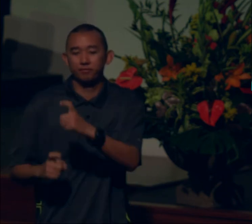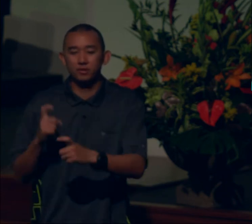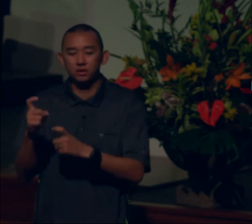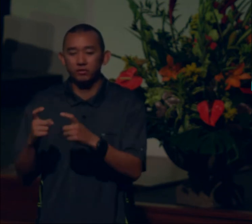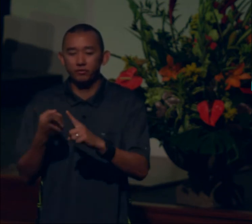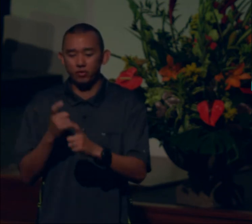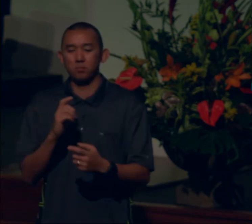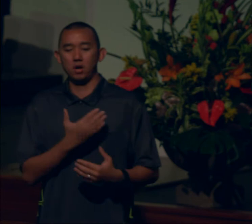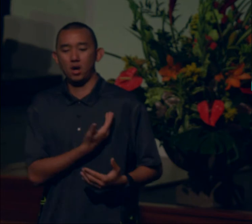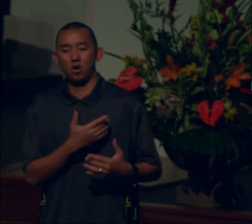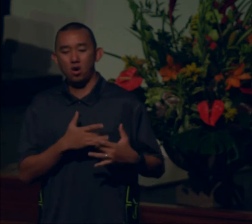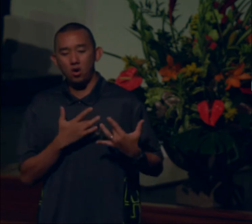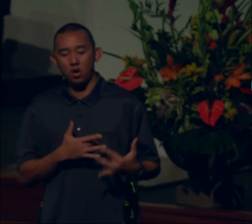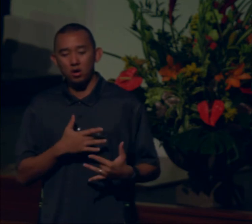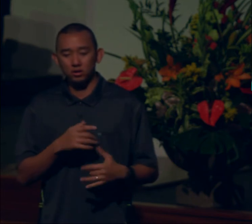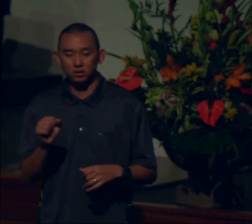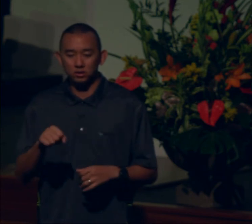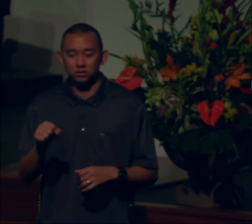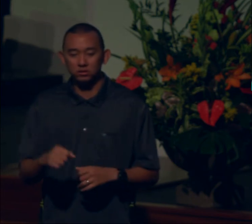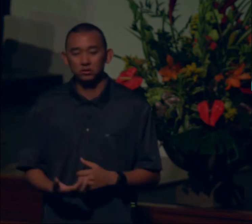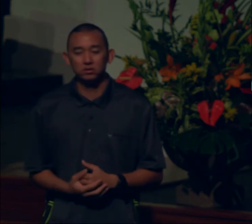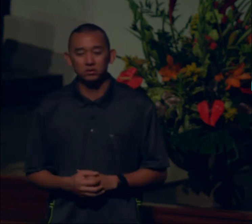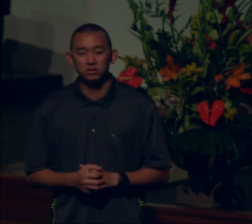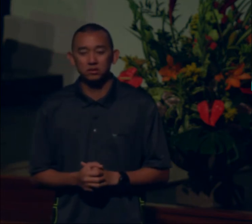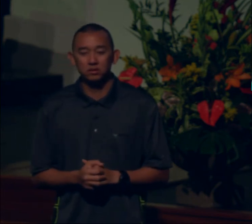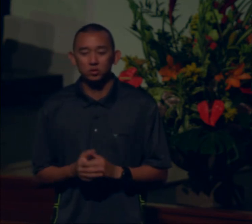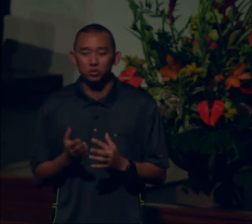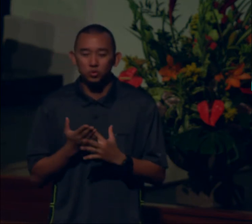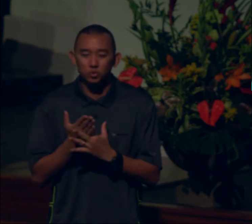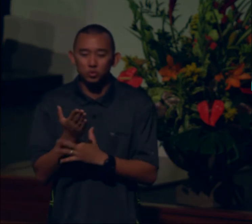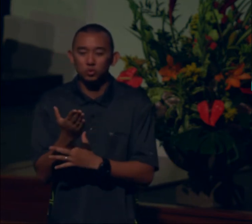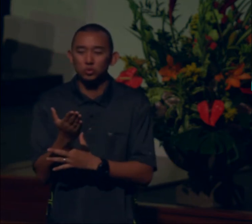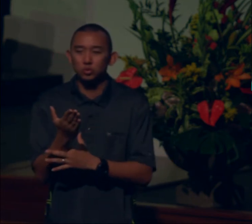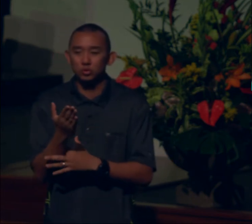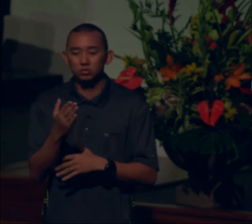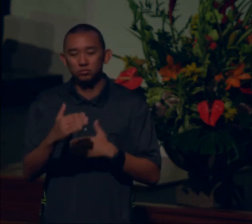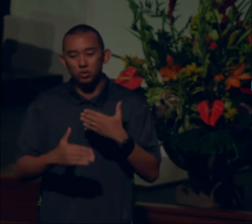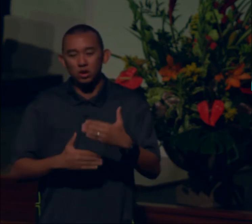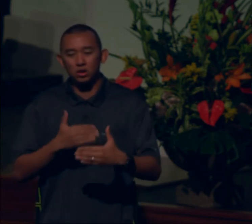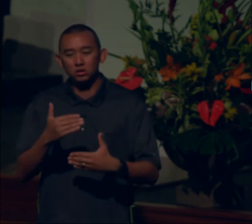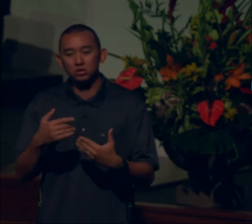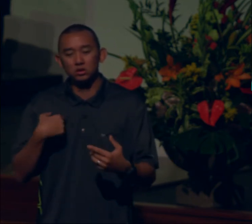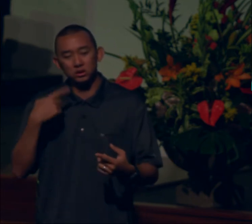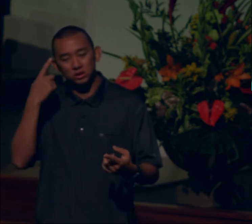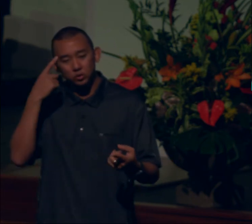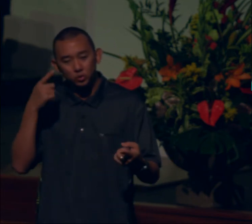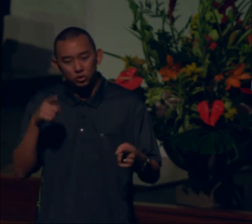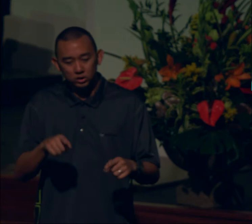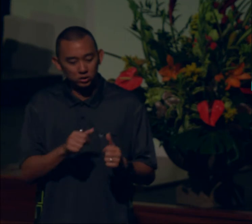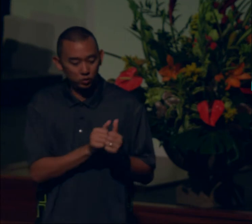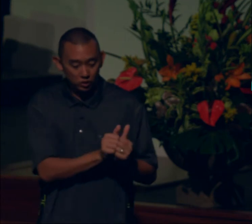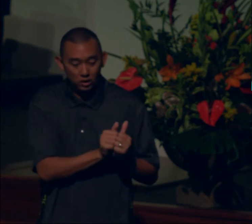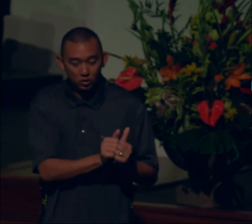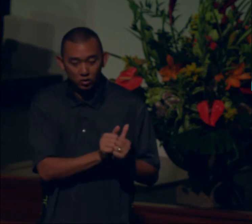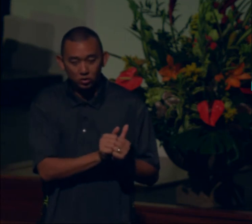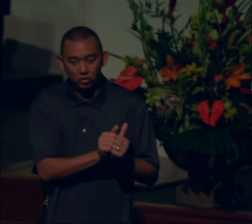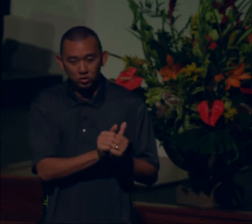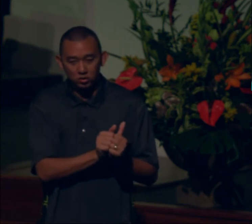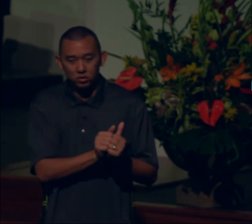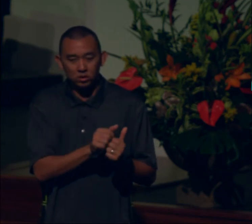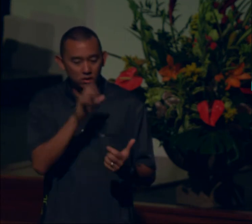hearts. And through that process, we agreed together as a husband and